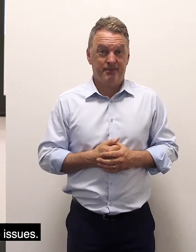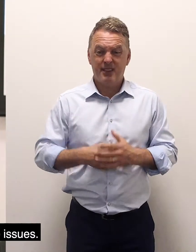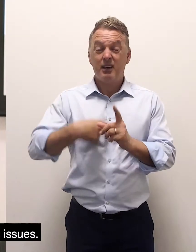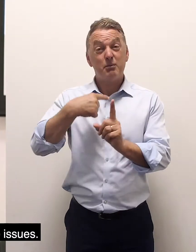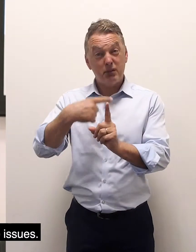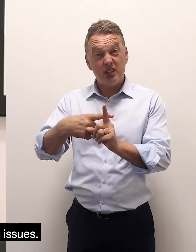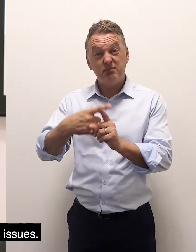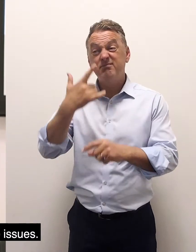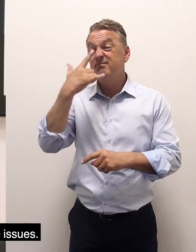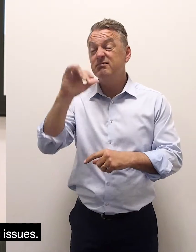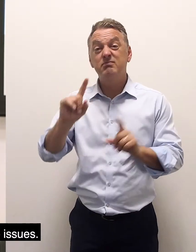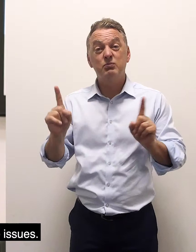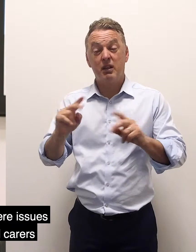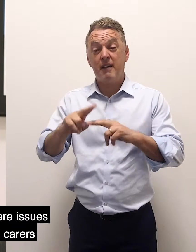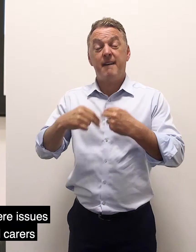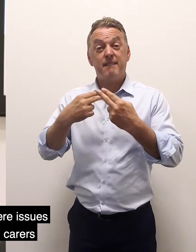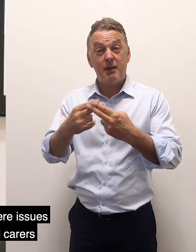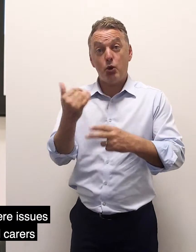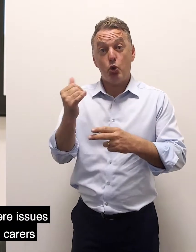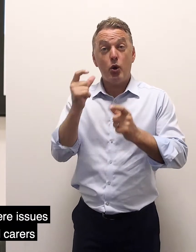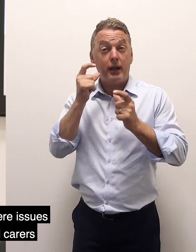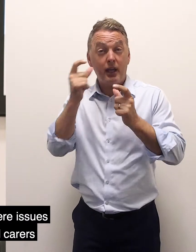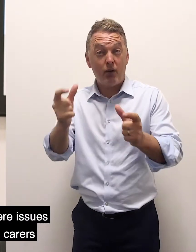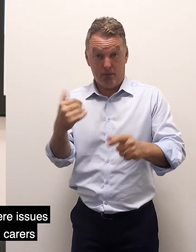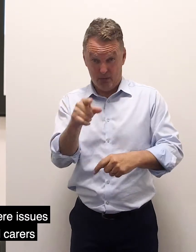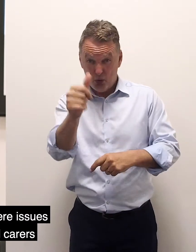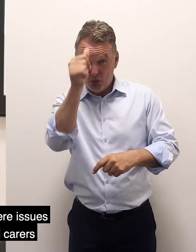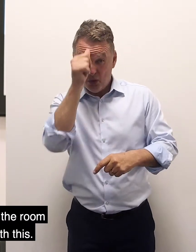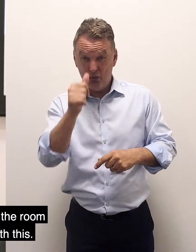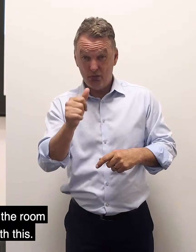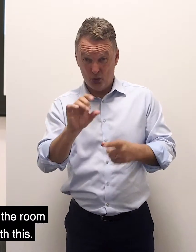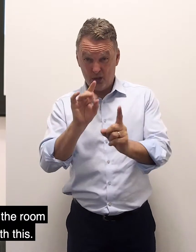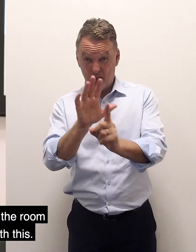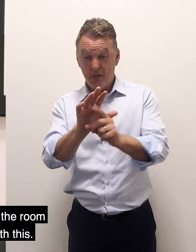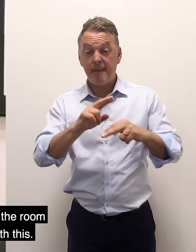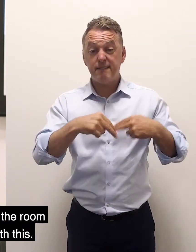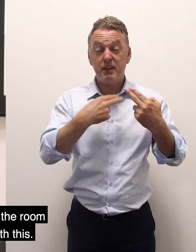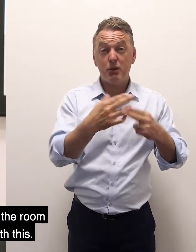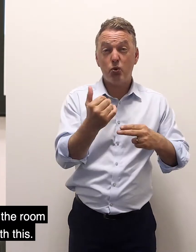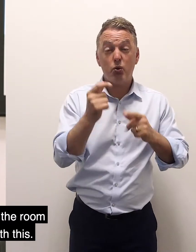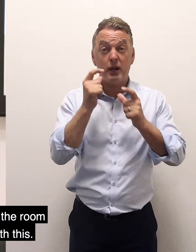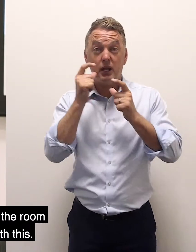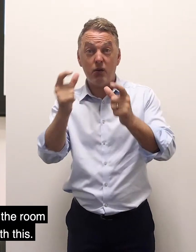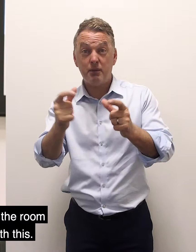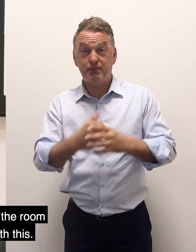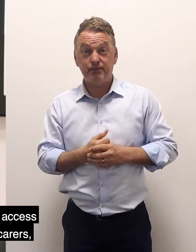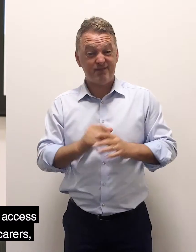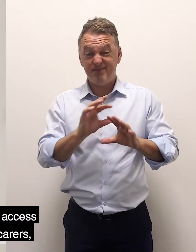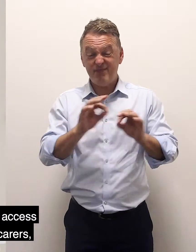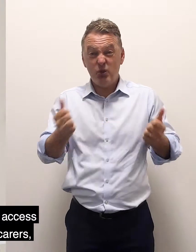was those issues. But then there were issues for families and carers, and the carers in the room may identify with